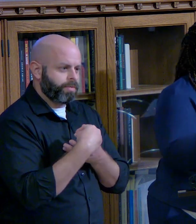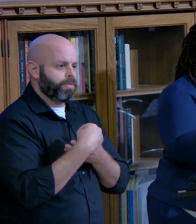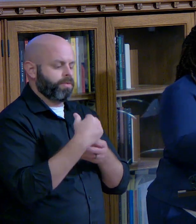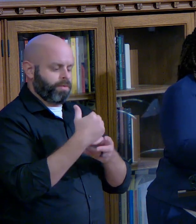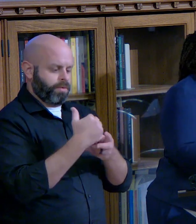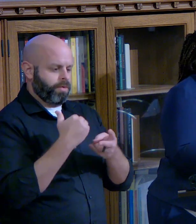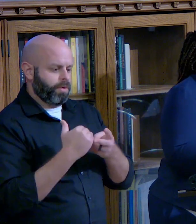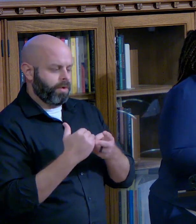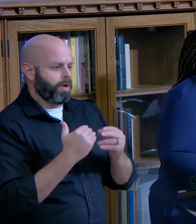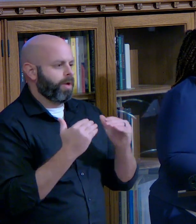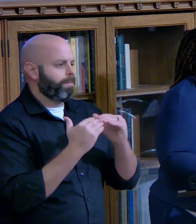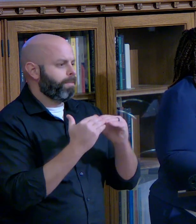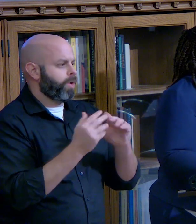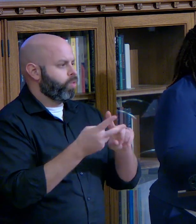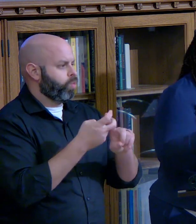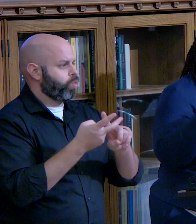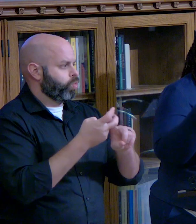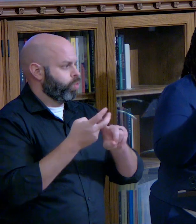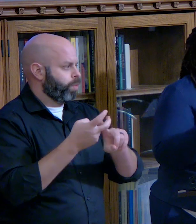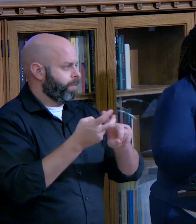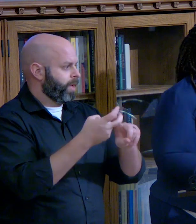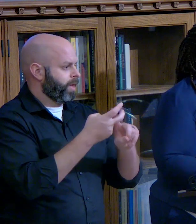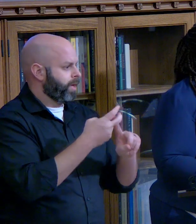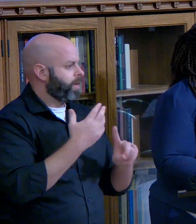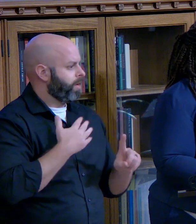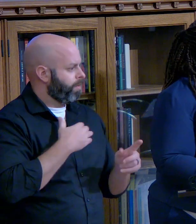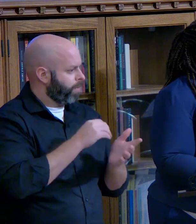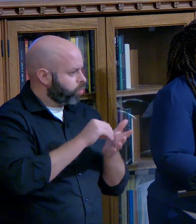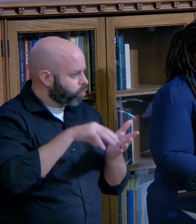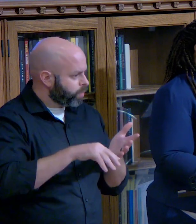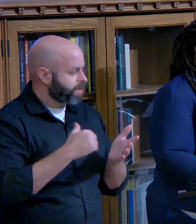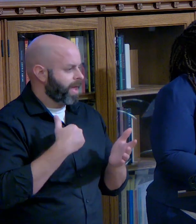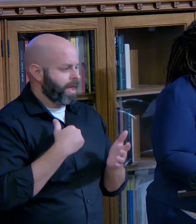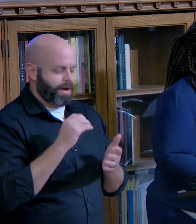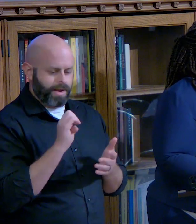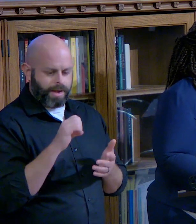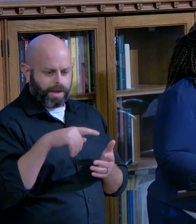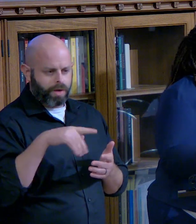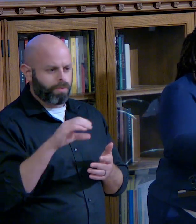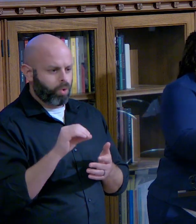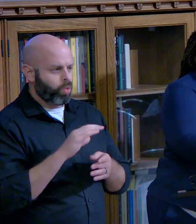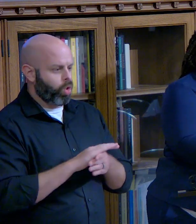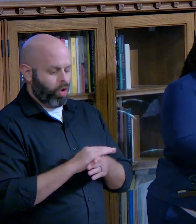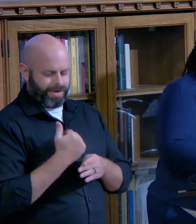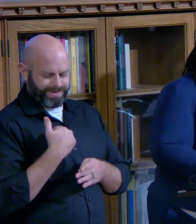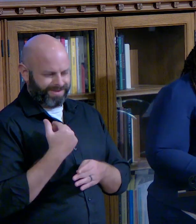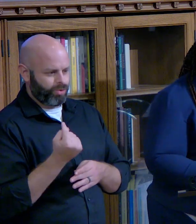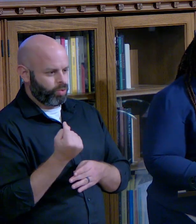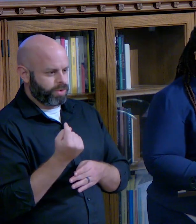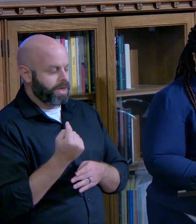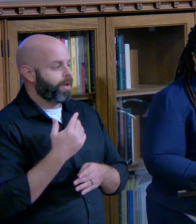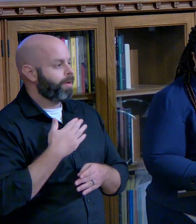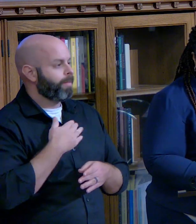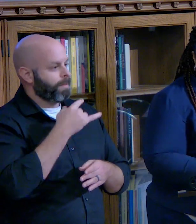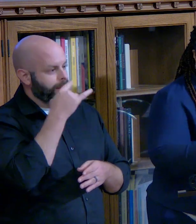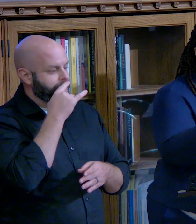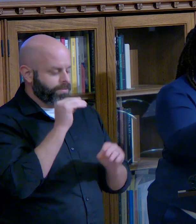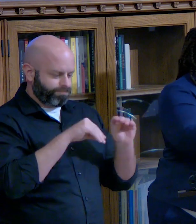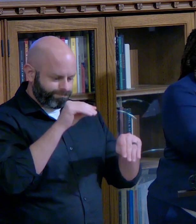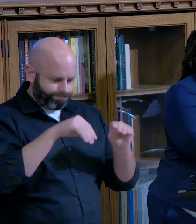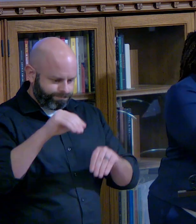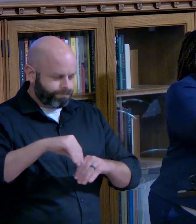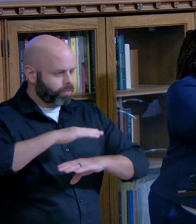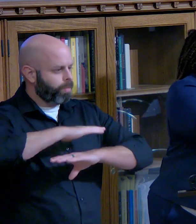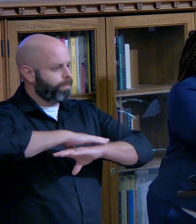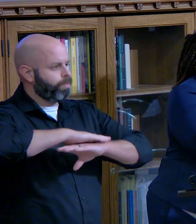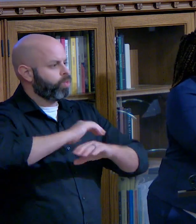recruitment my students we had an expo Tuesday I'm here my kids put a booth together and